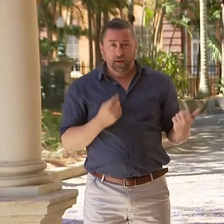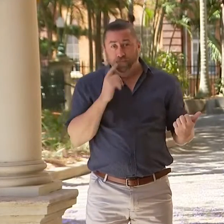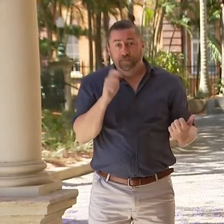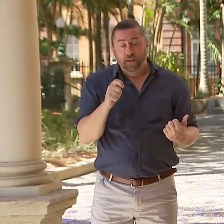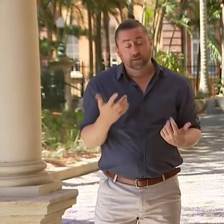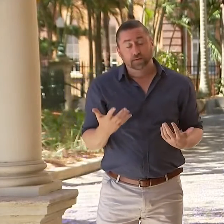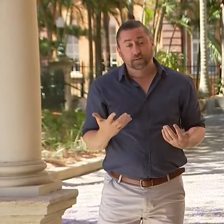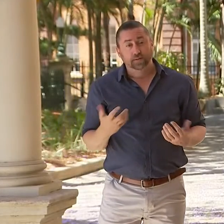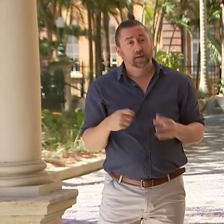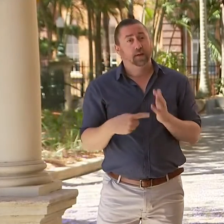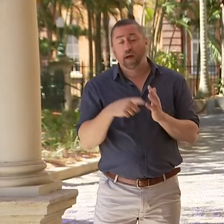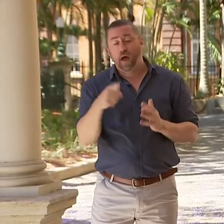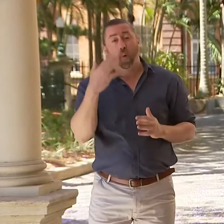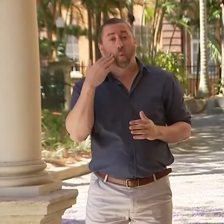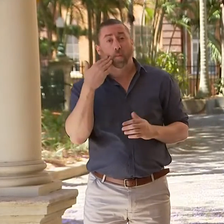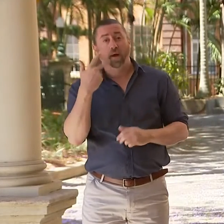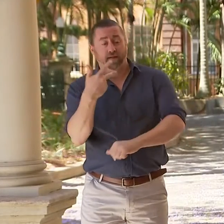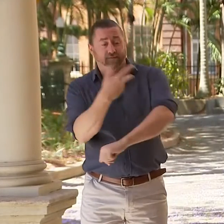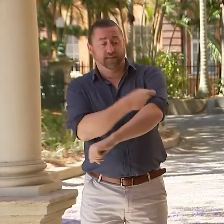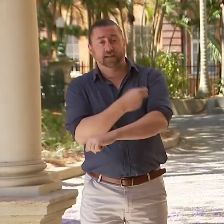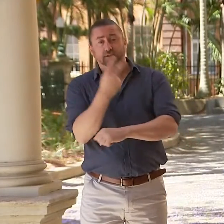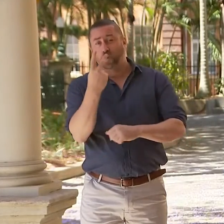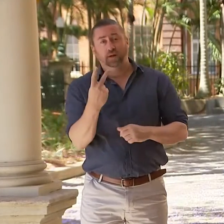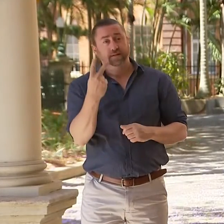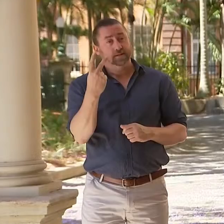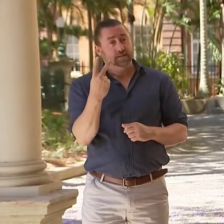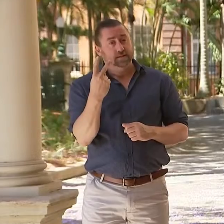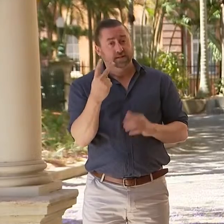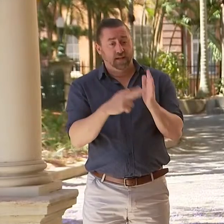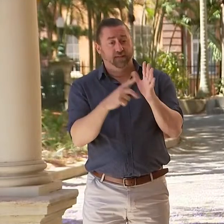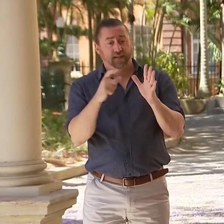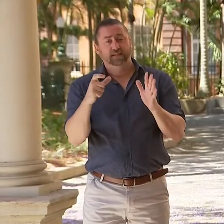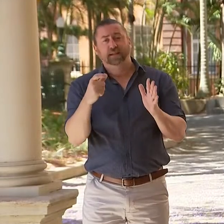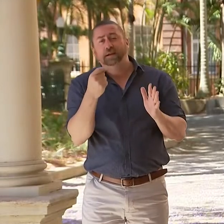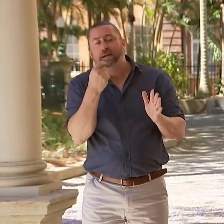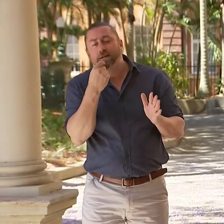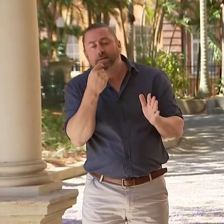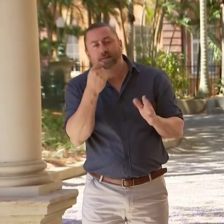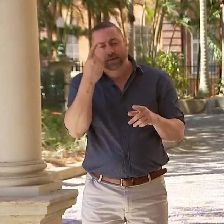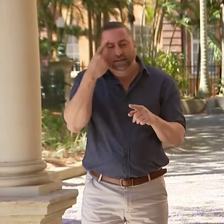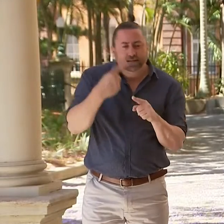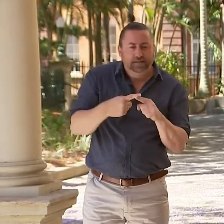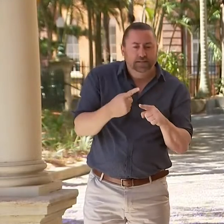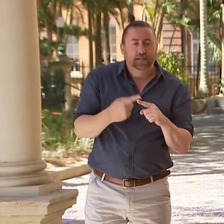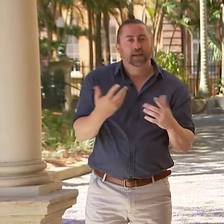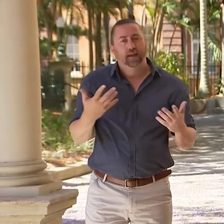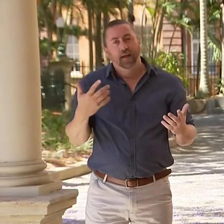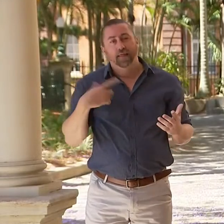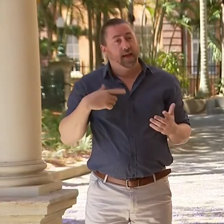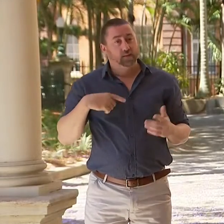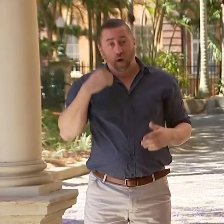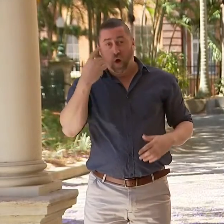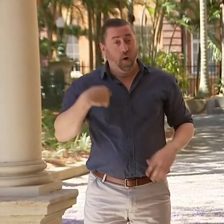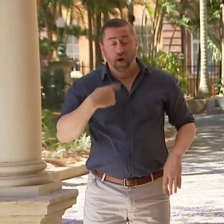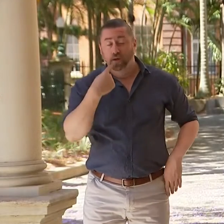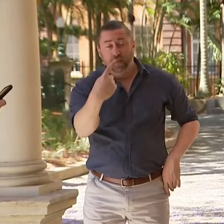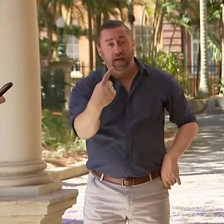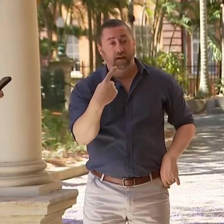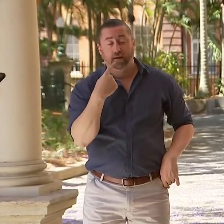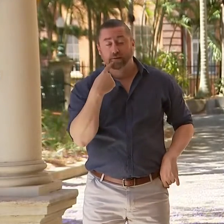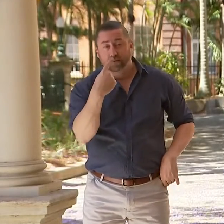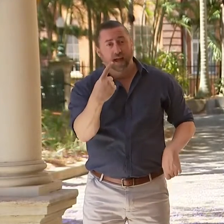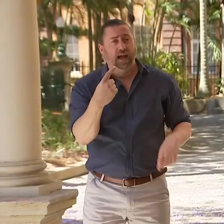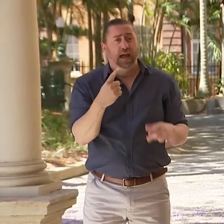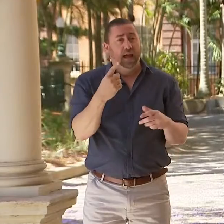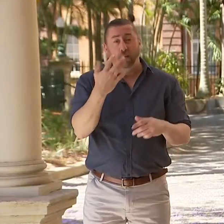but again, she was double vaccinated and she had mild symptoms, and that's why I'm always out there saying, please